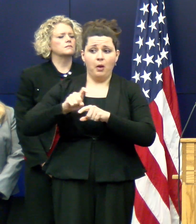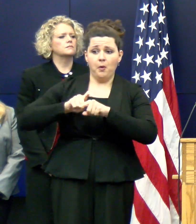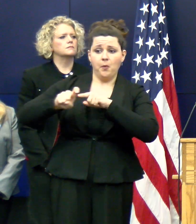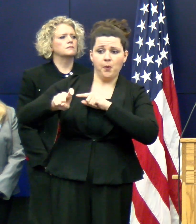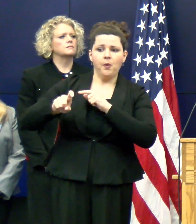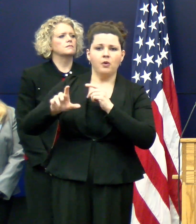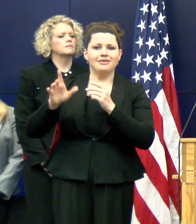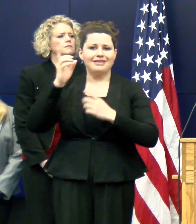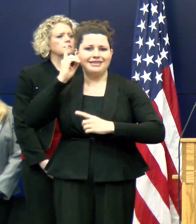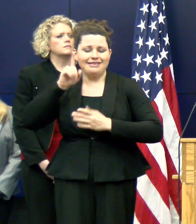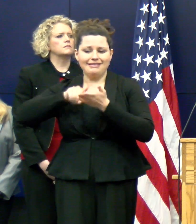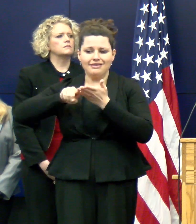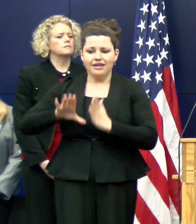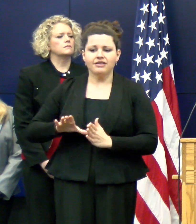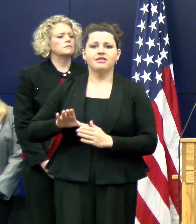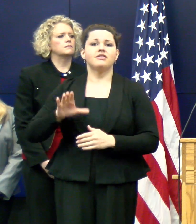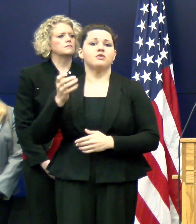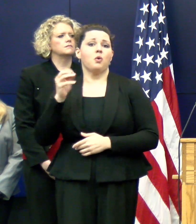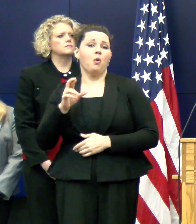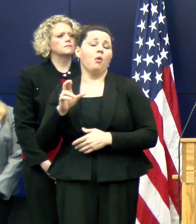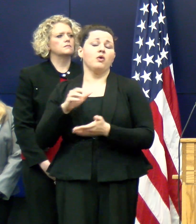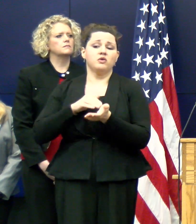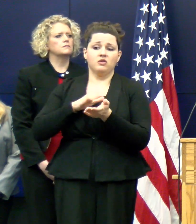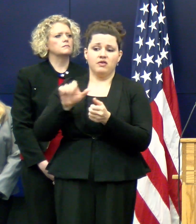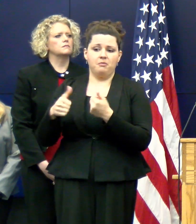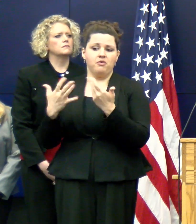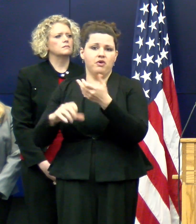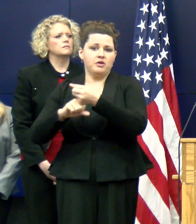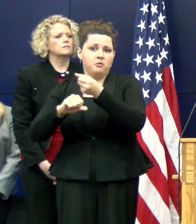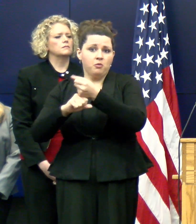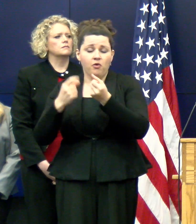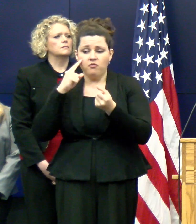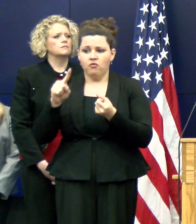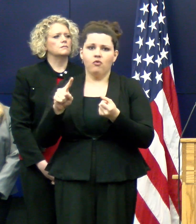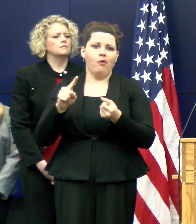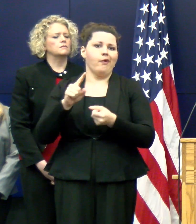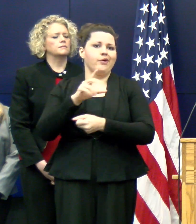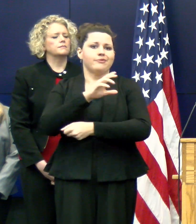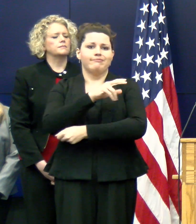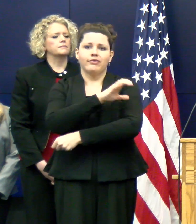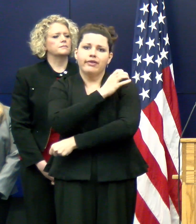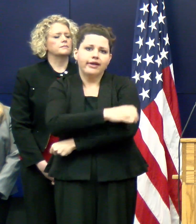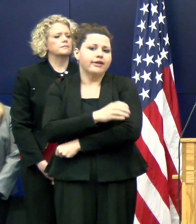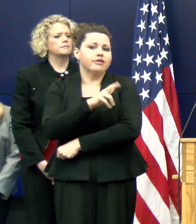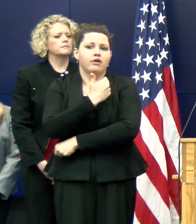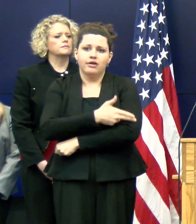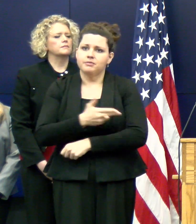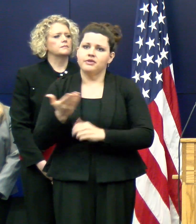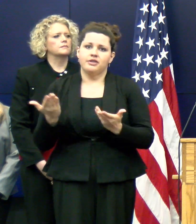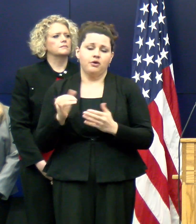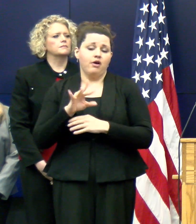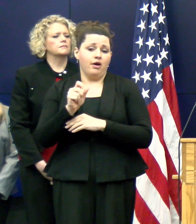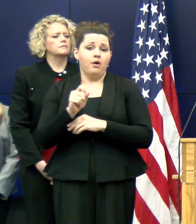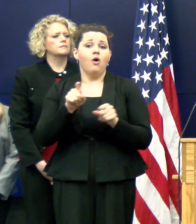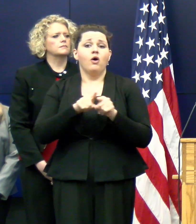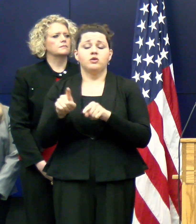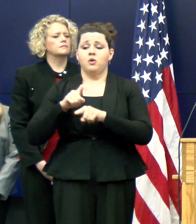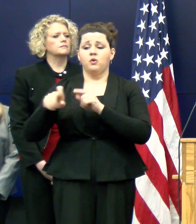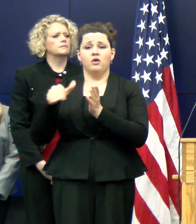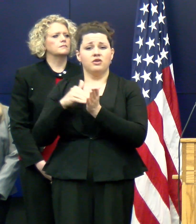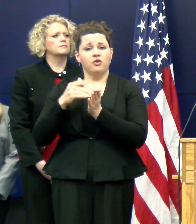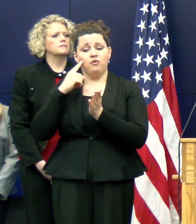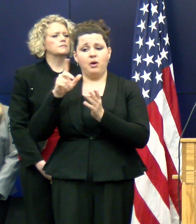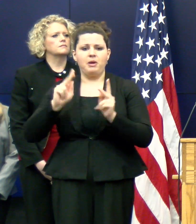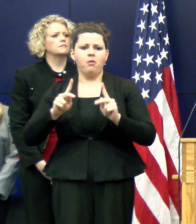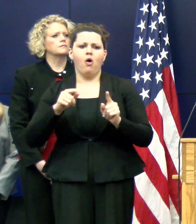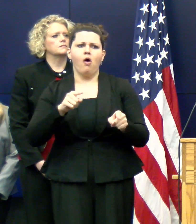disease detectives or epidemiologists who are providing support to public health and clinicians throughout Iowa. We also have a call center, as you've heard, for